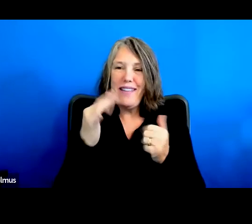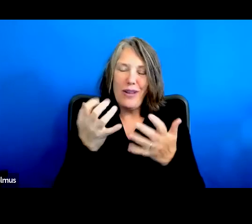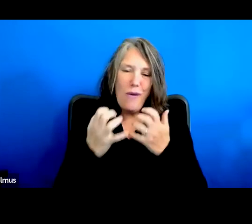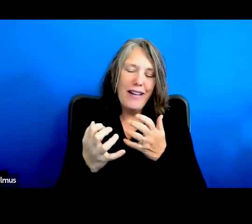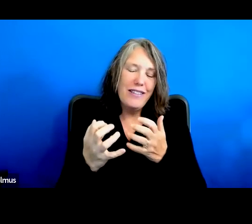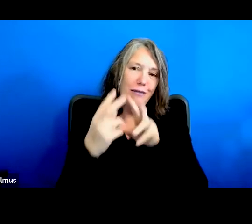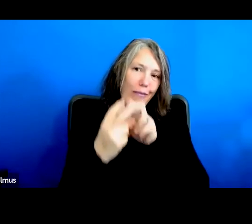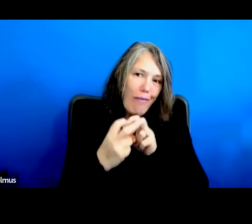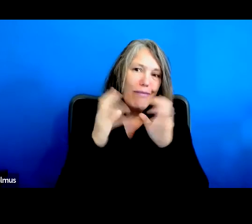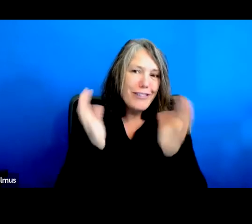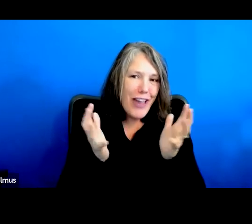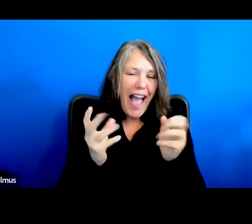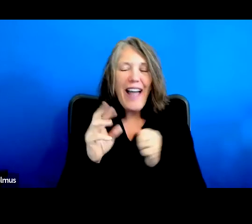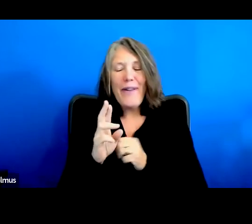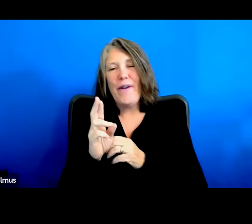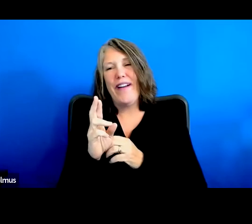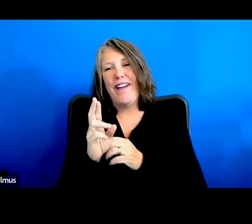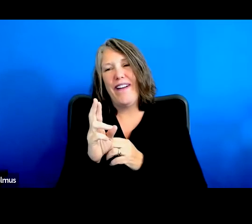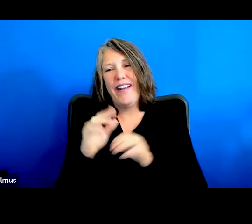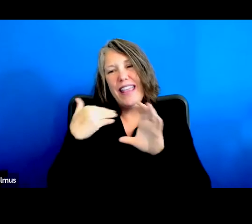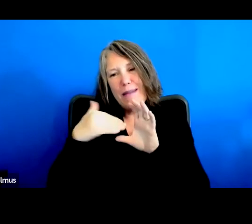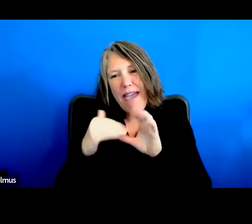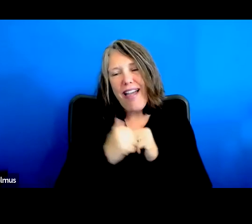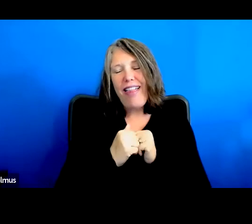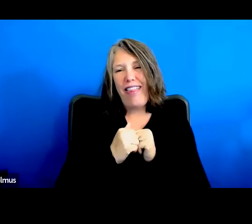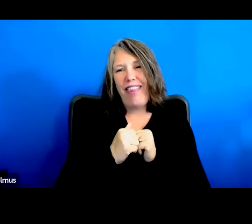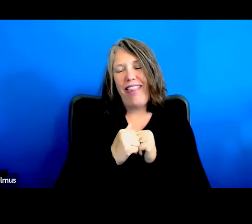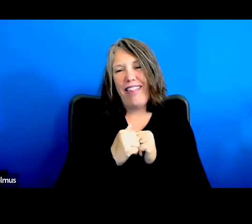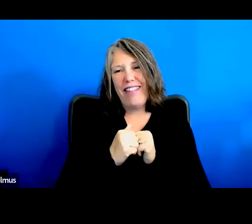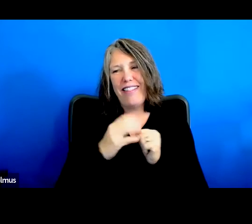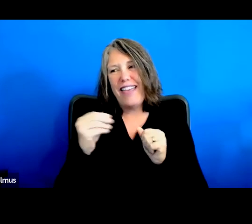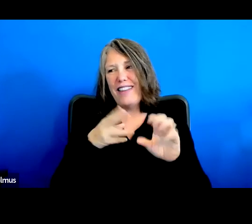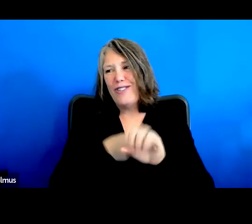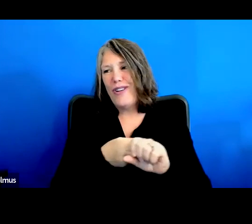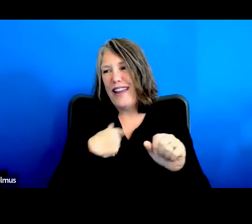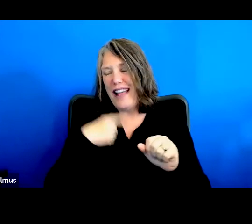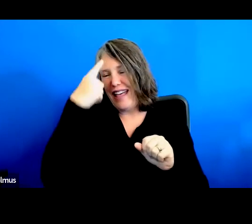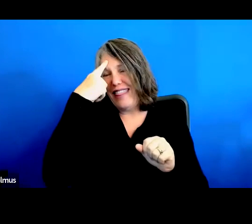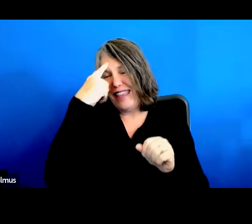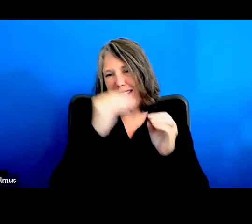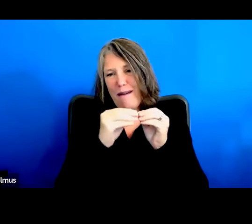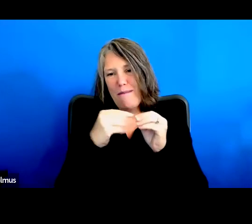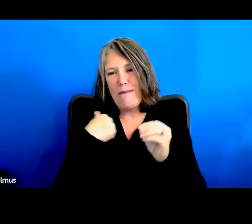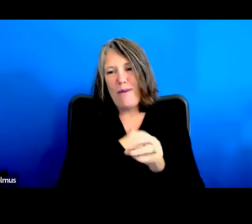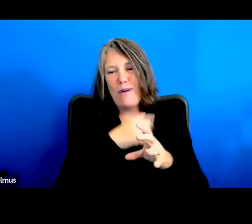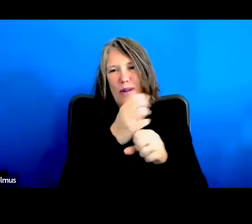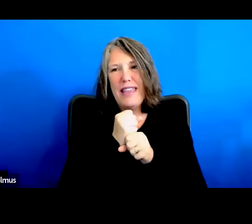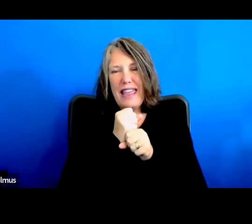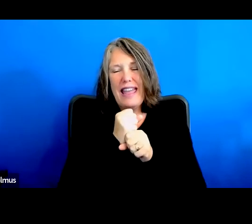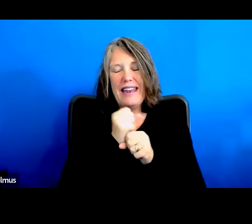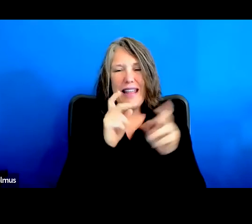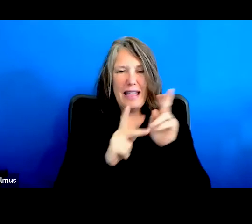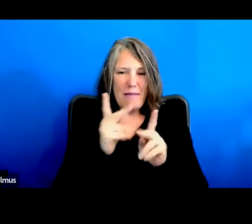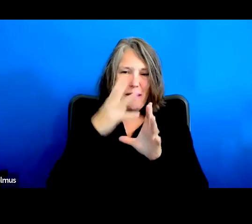and chat, or email that and join, I think that the more we get